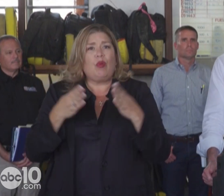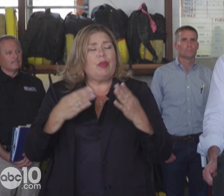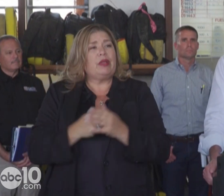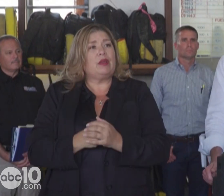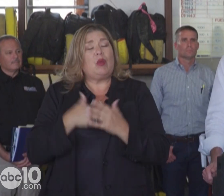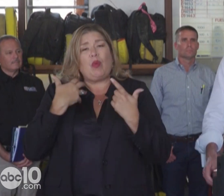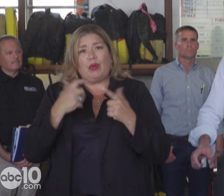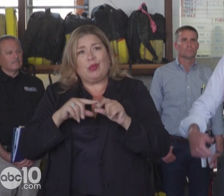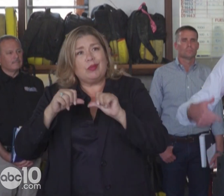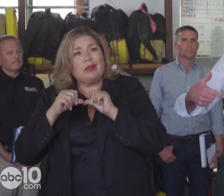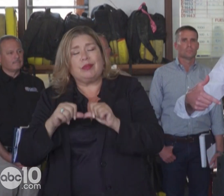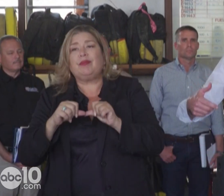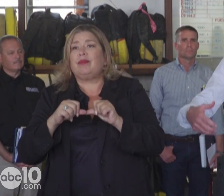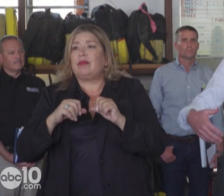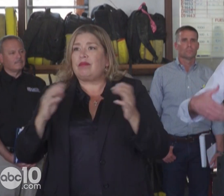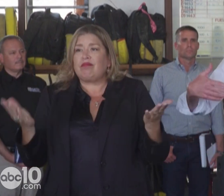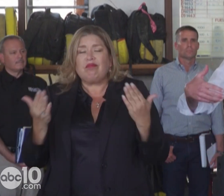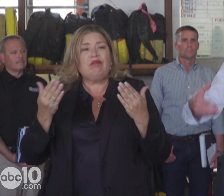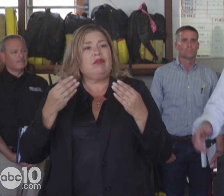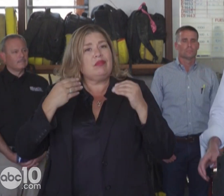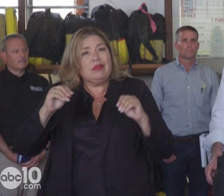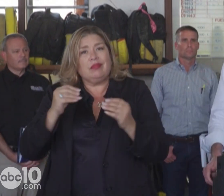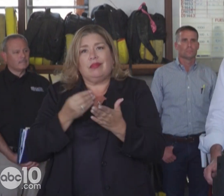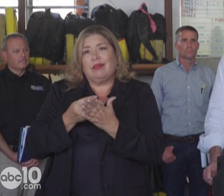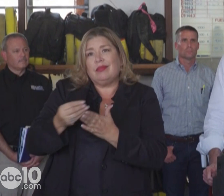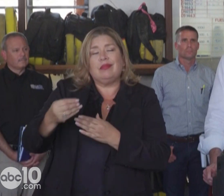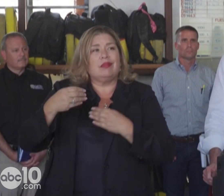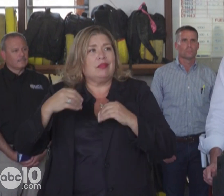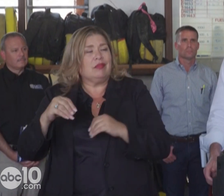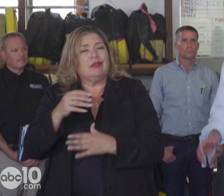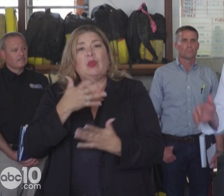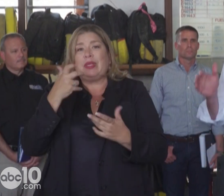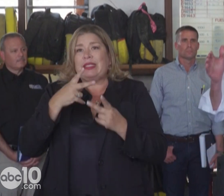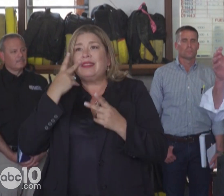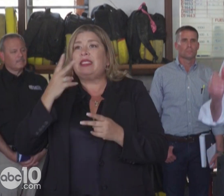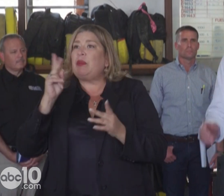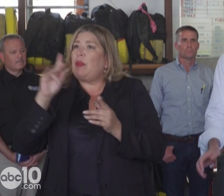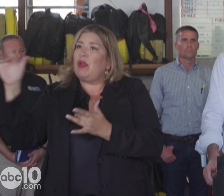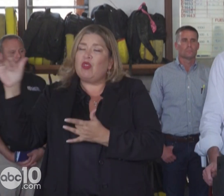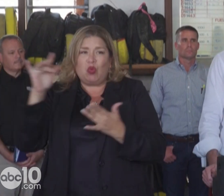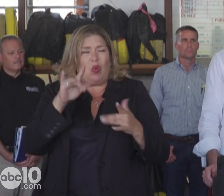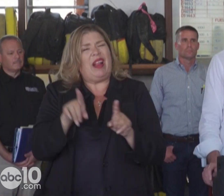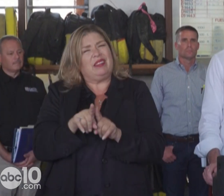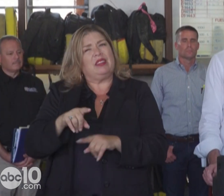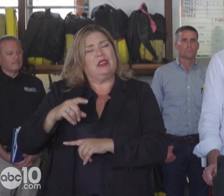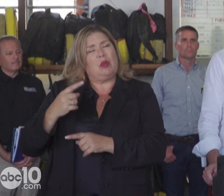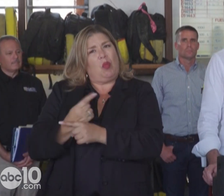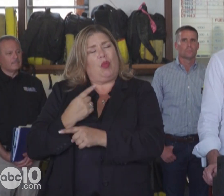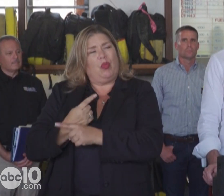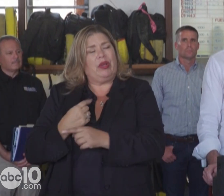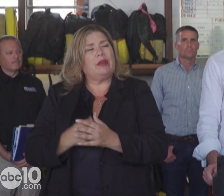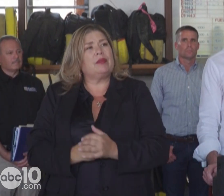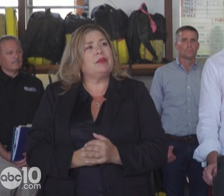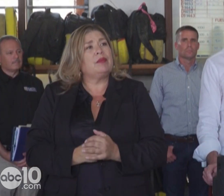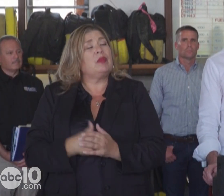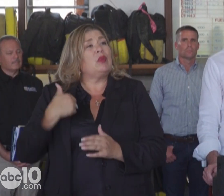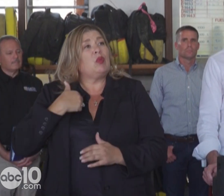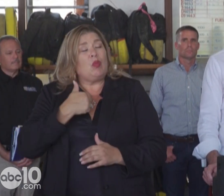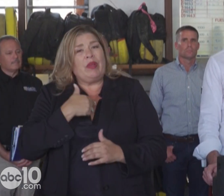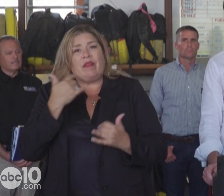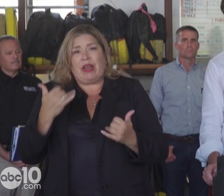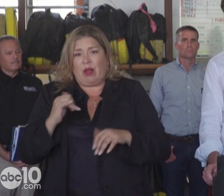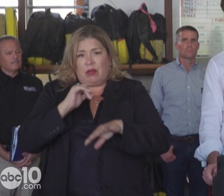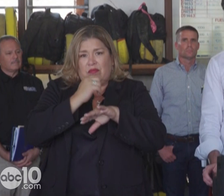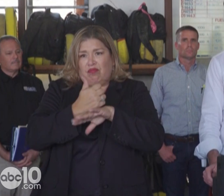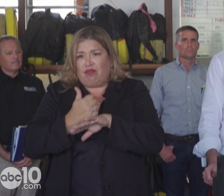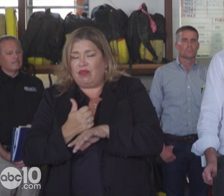we want to continue to see commerce. We want to continue to see tourism as is appropriate in certain areas, and we are mapping that